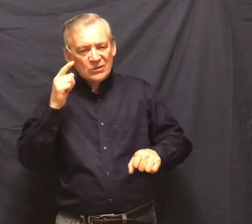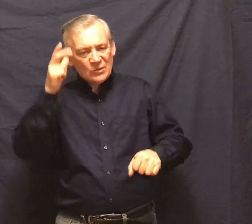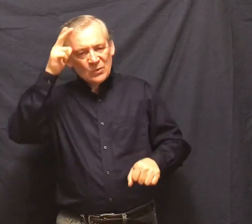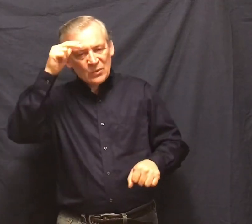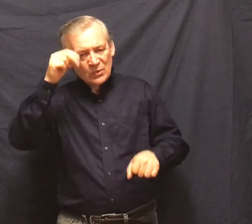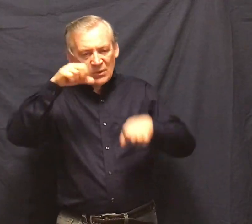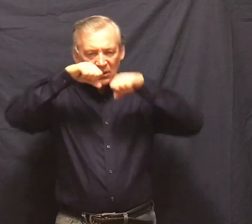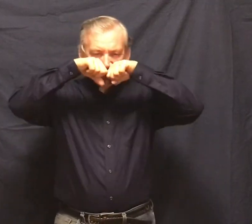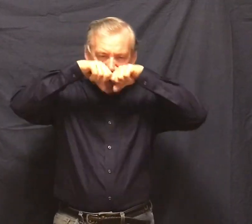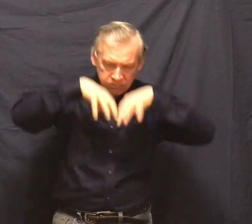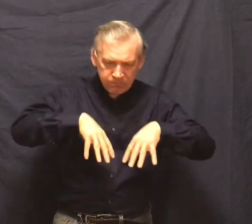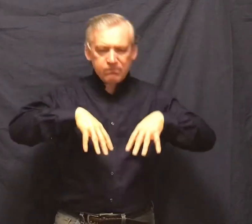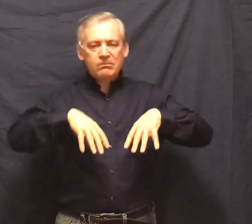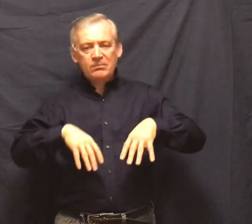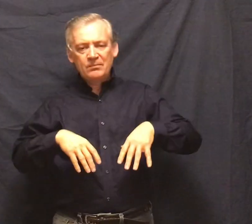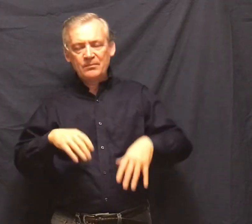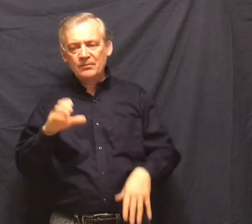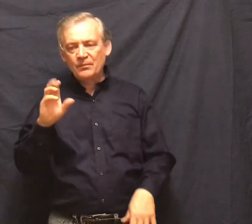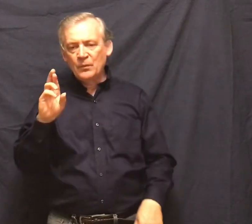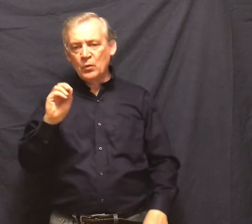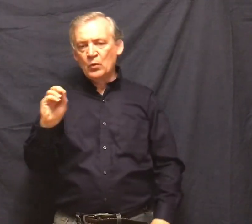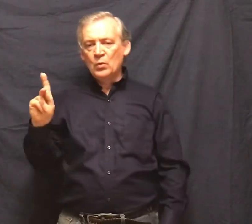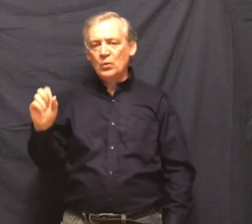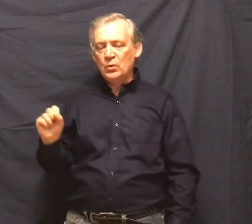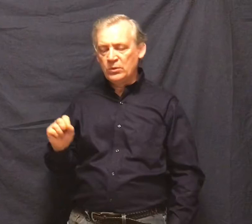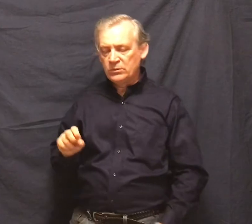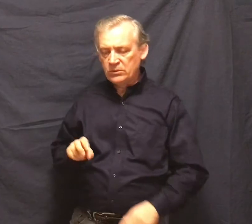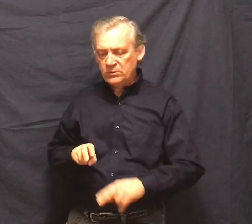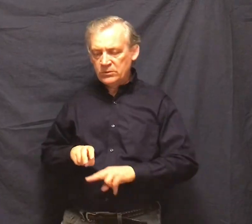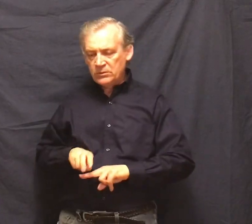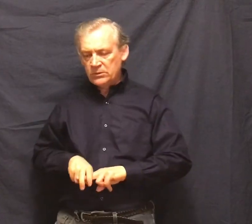Crooks sat on his bunk and looked at the door for a moment, and then he reached for the liniment bottle.